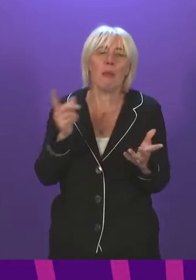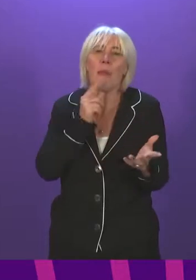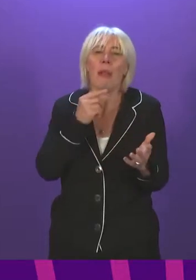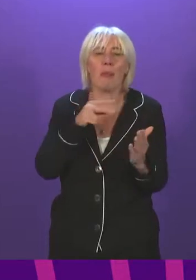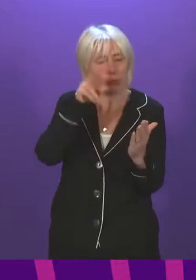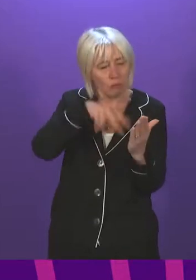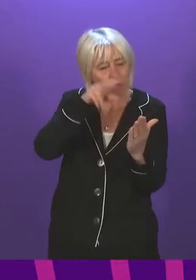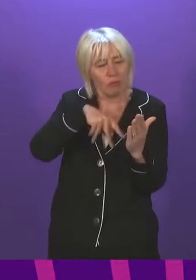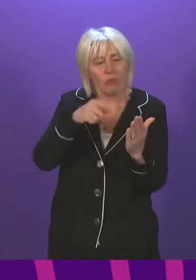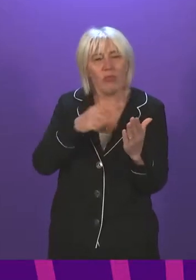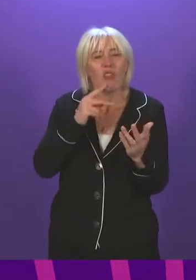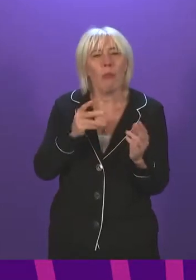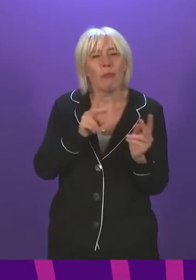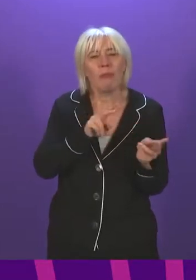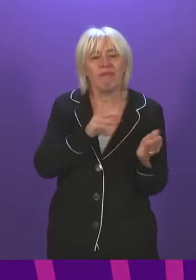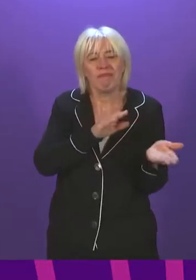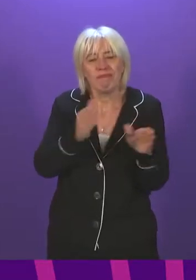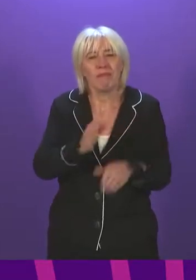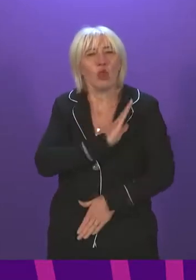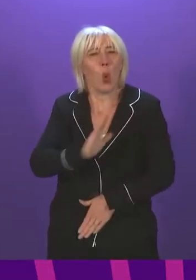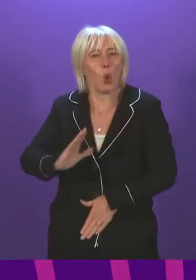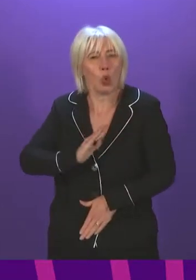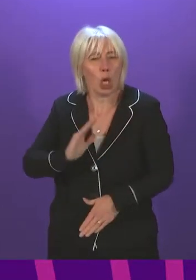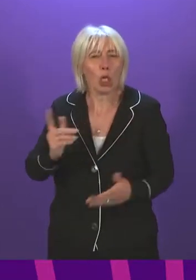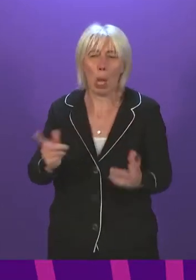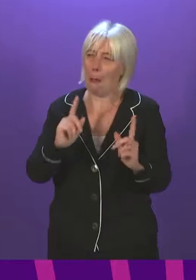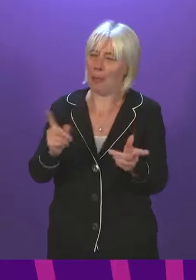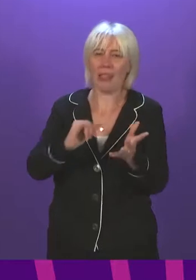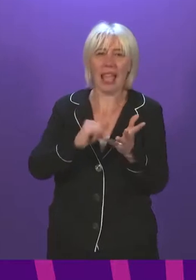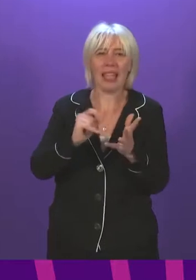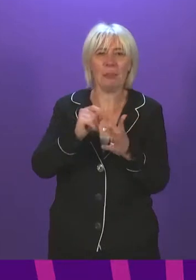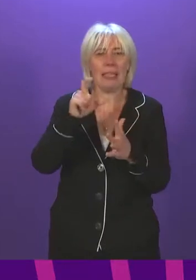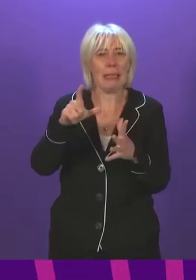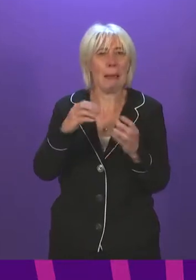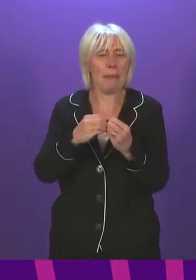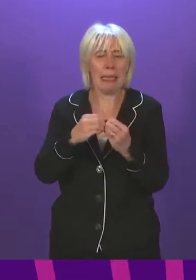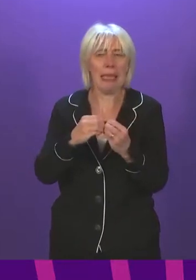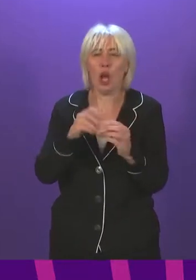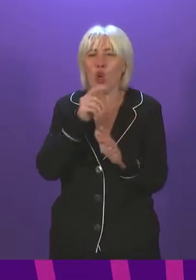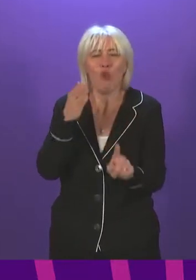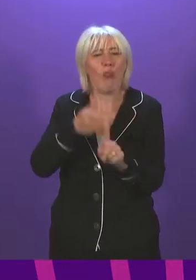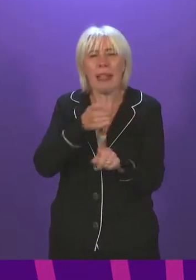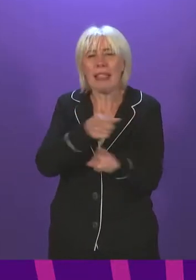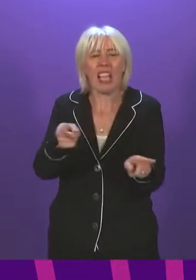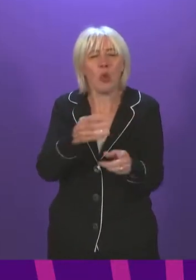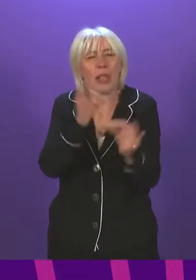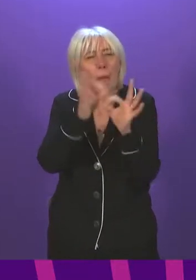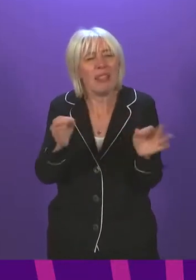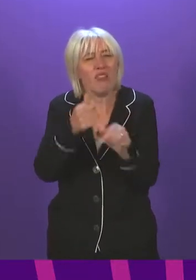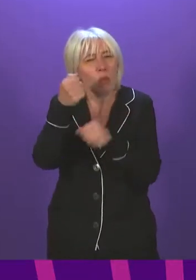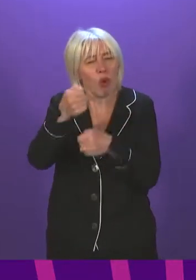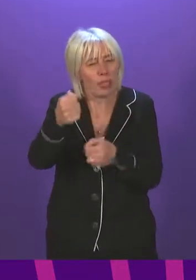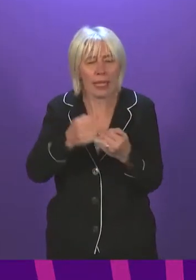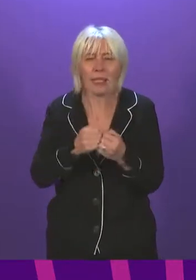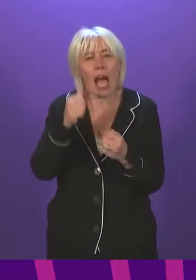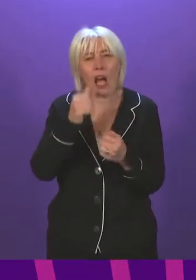names of dead soldiers. Unfortunately, statements from the SPCB have failed to recognise this. I know many MSPs